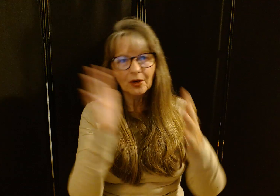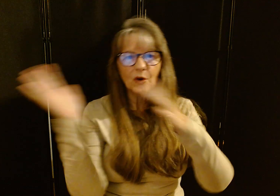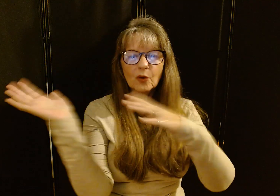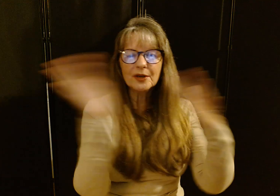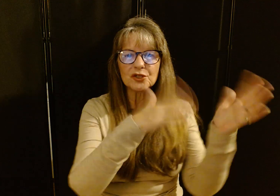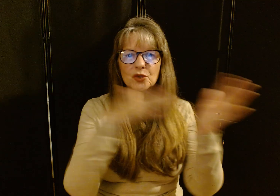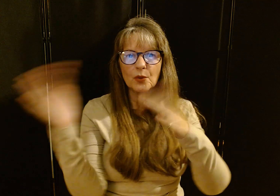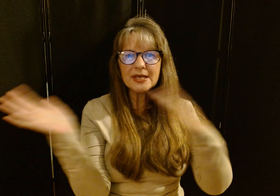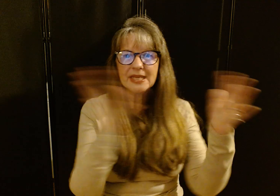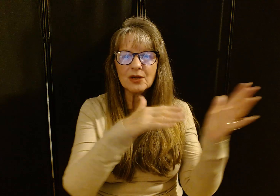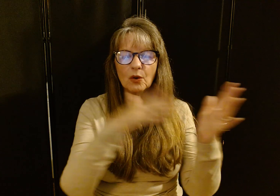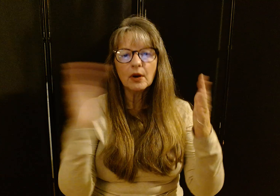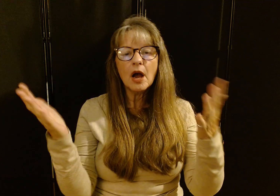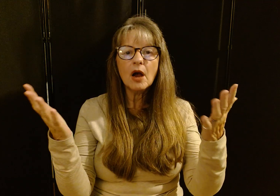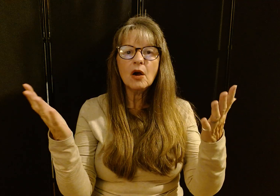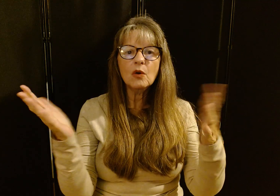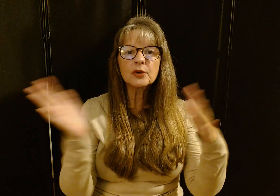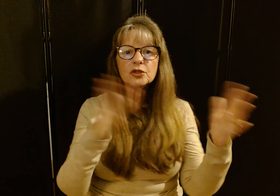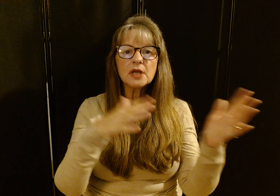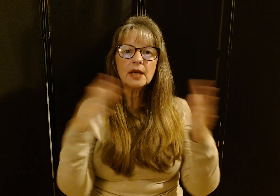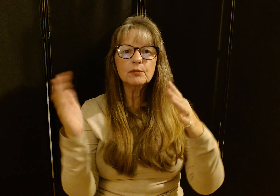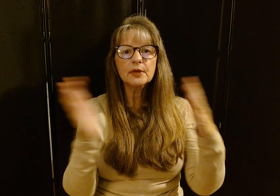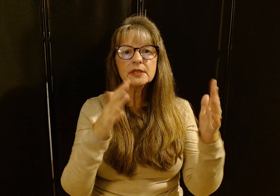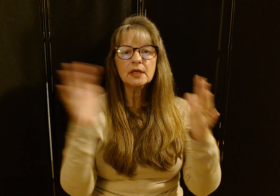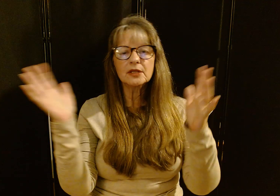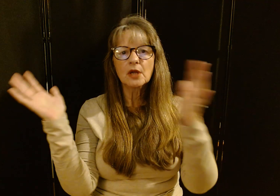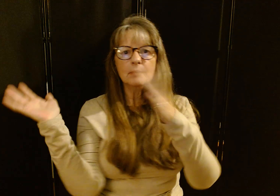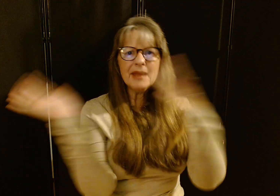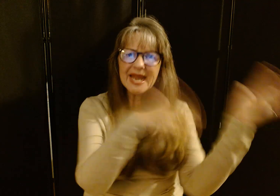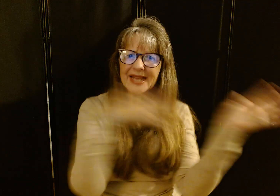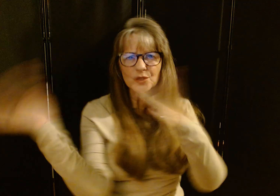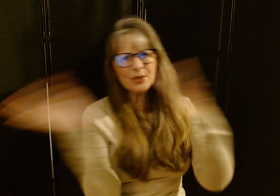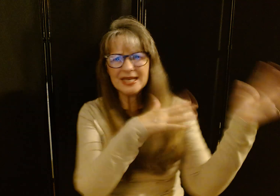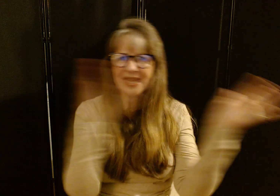or it's just windy, or oh, it's just kind of breezy and it's windy outside.